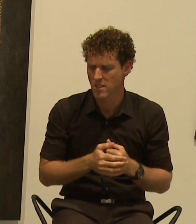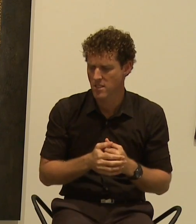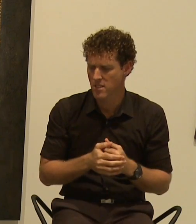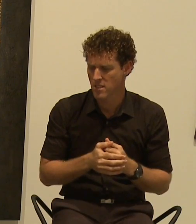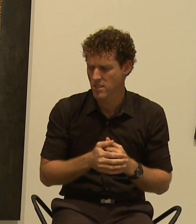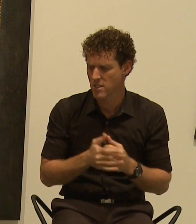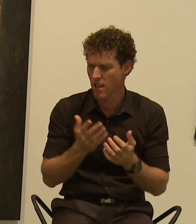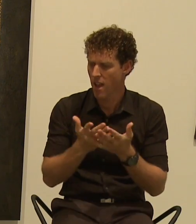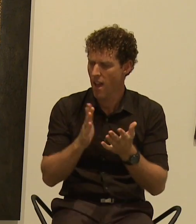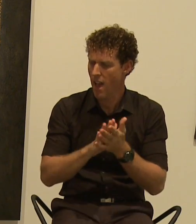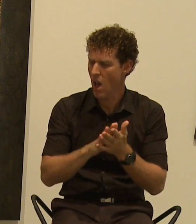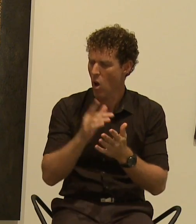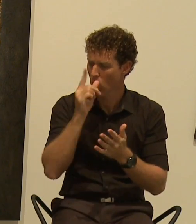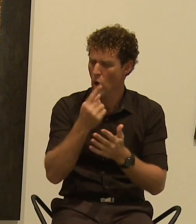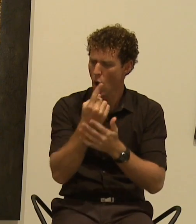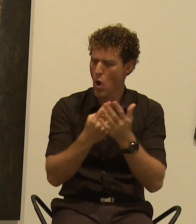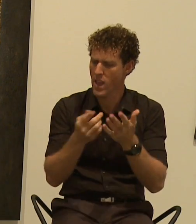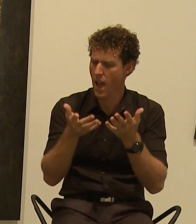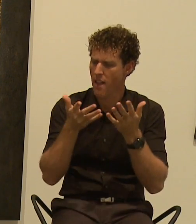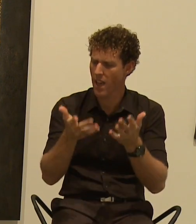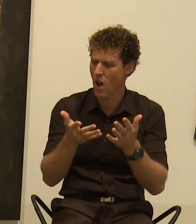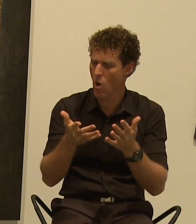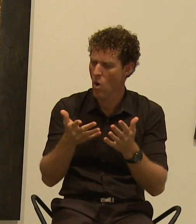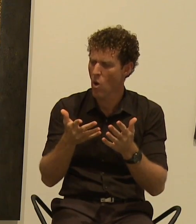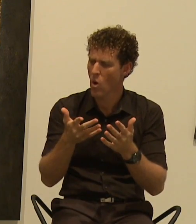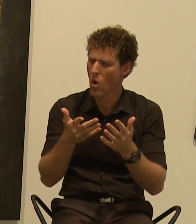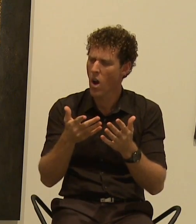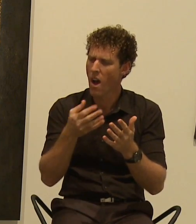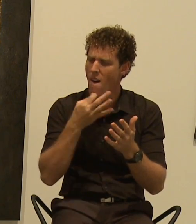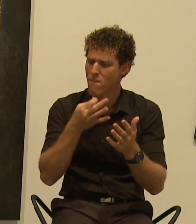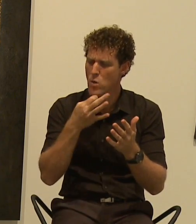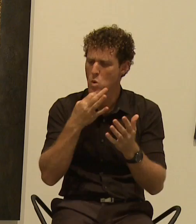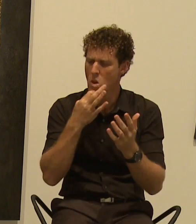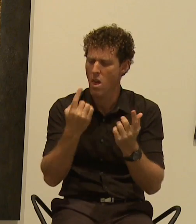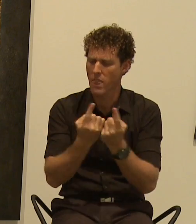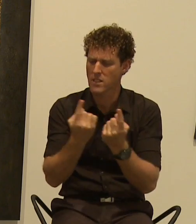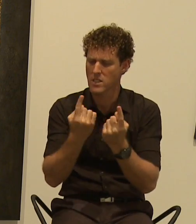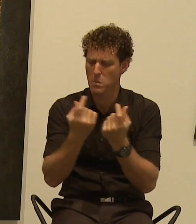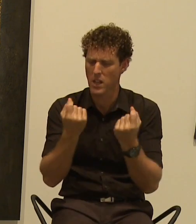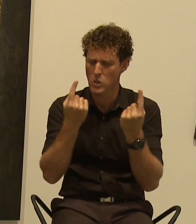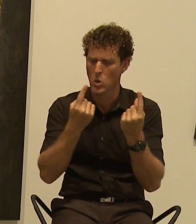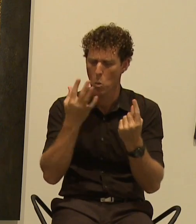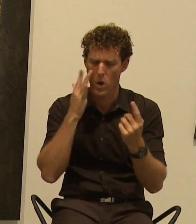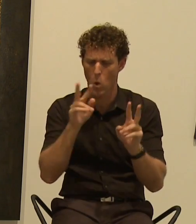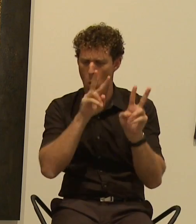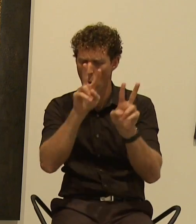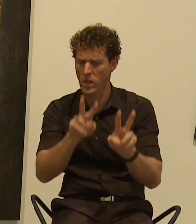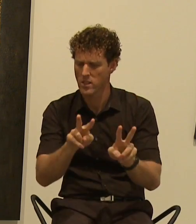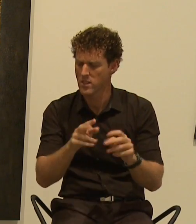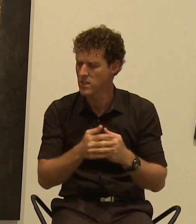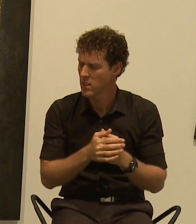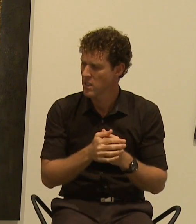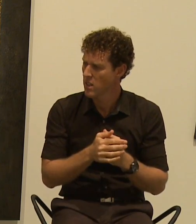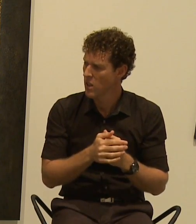would only allow a certain amount of information to be read from the image, and